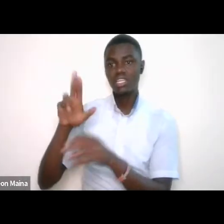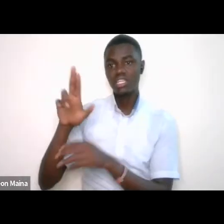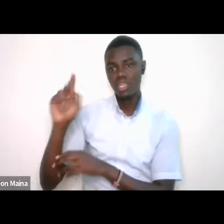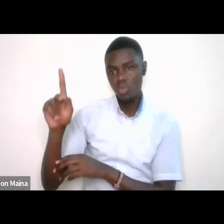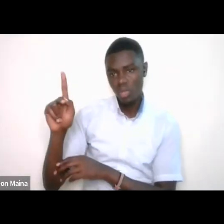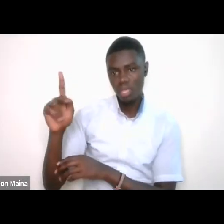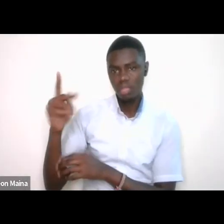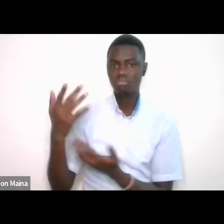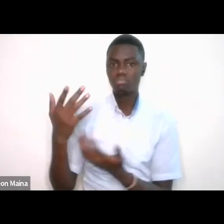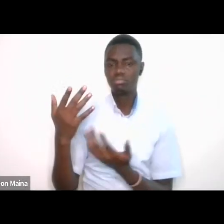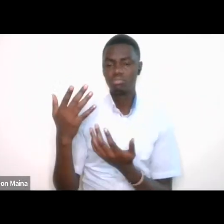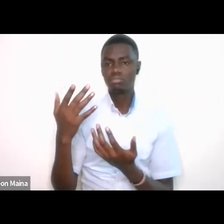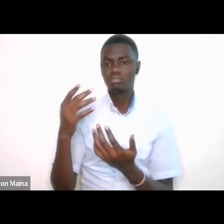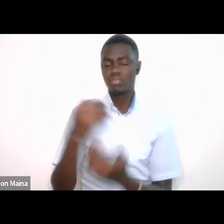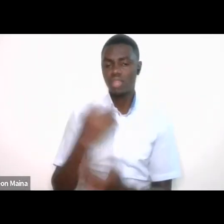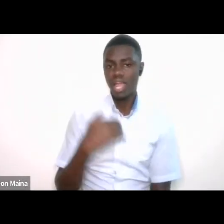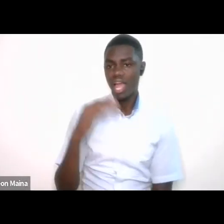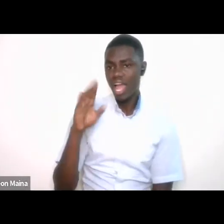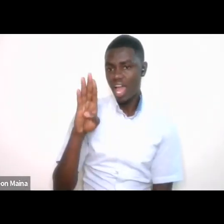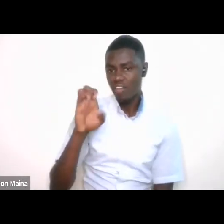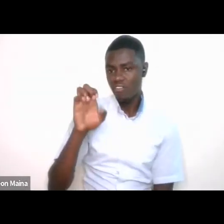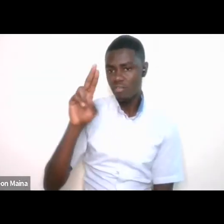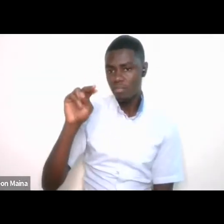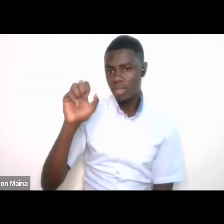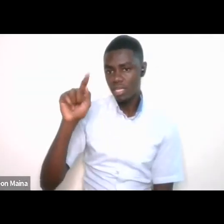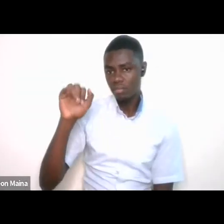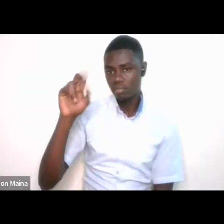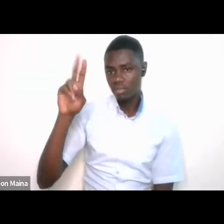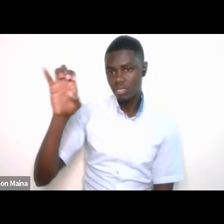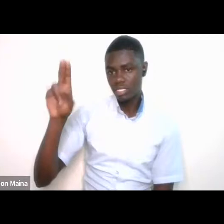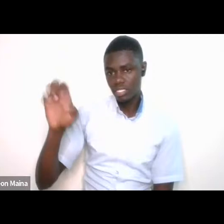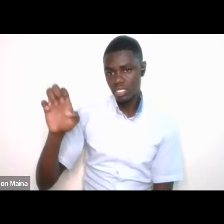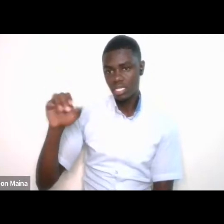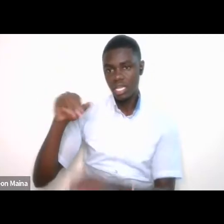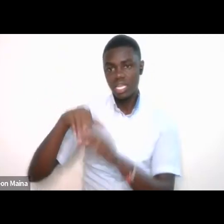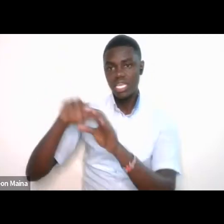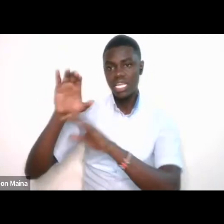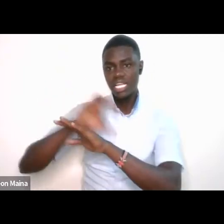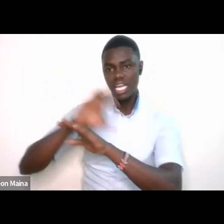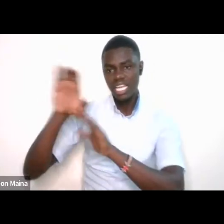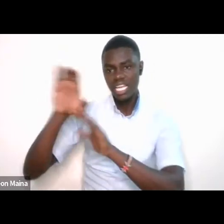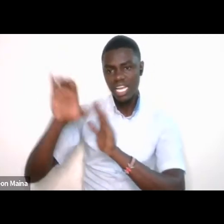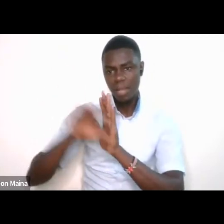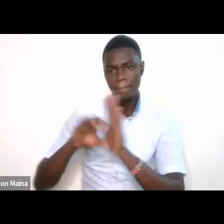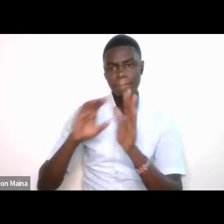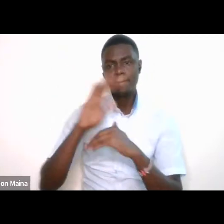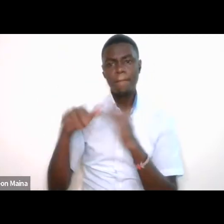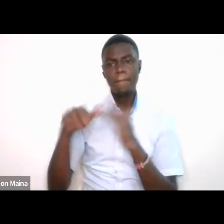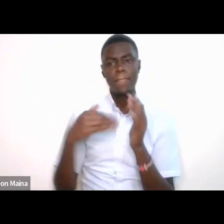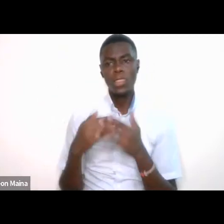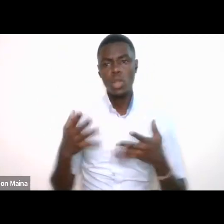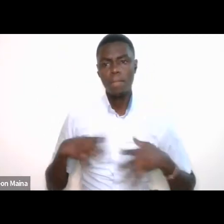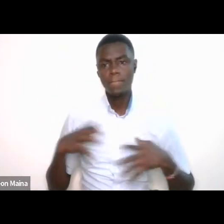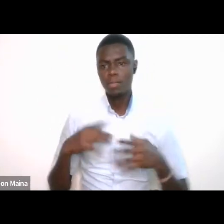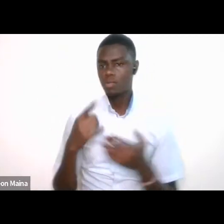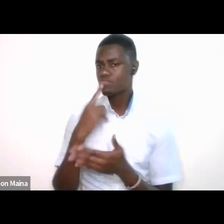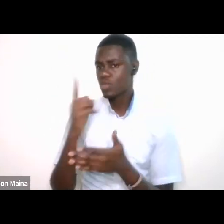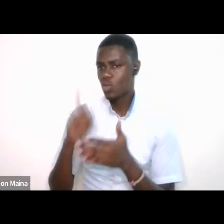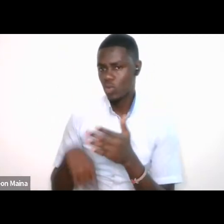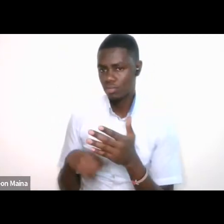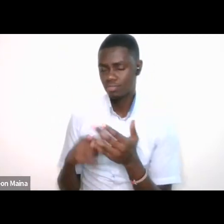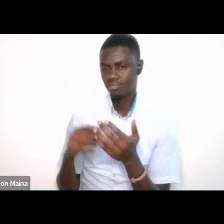Basil Bernstein on curriculum. And you know what all these people say? That schools